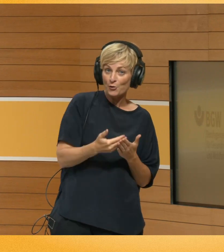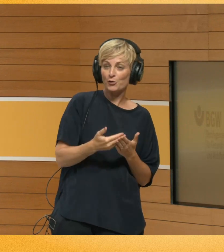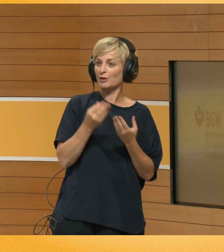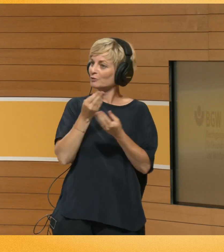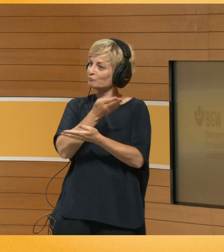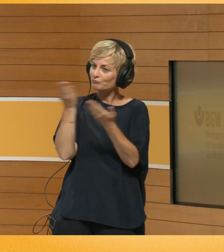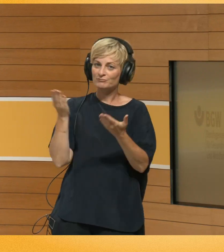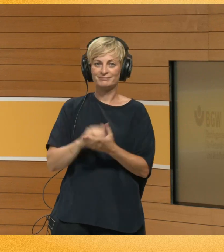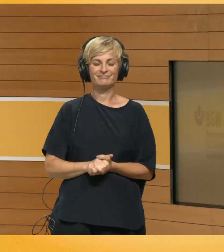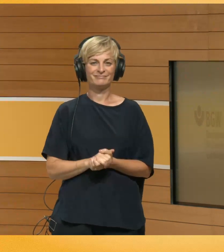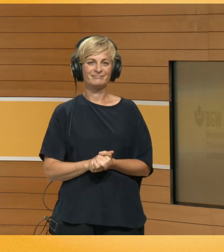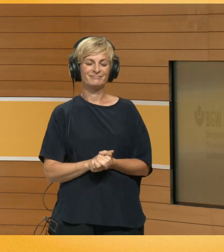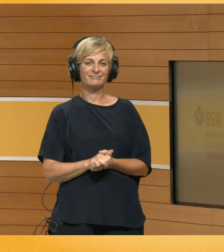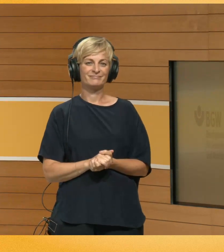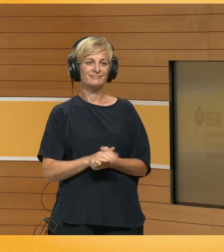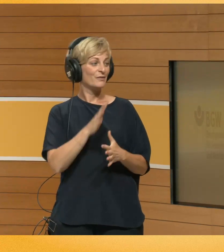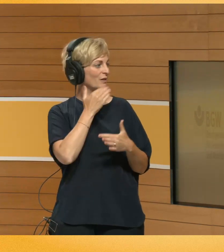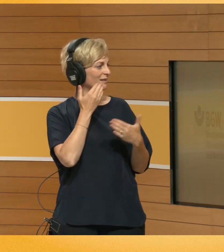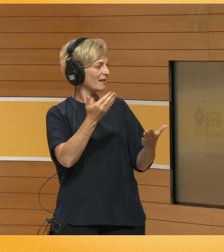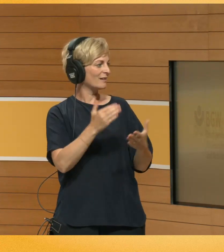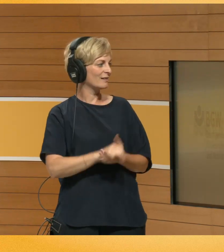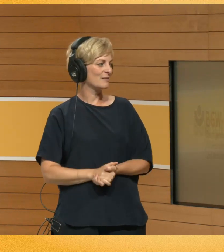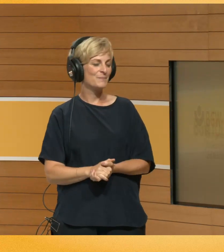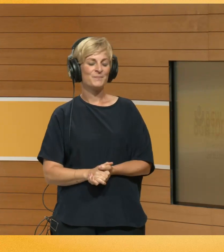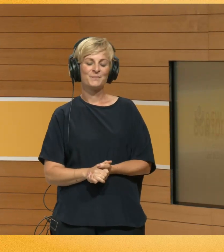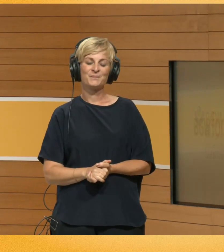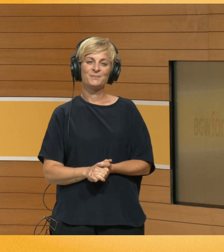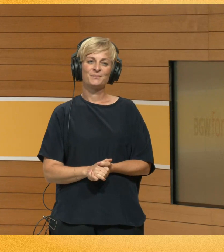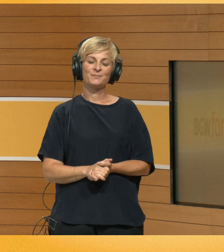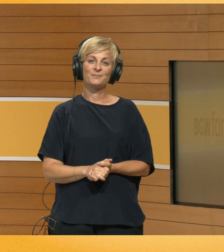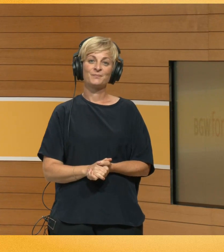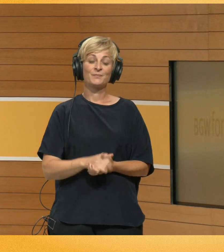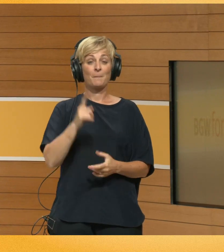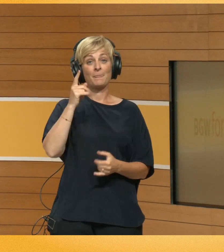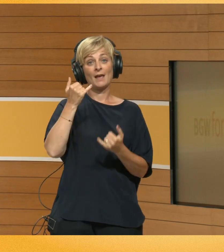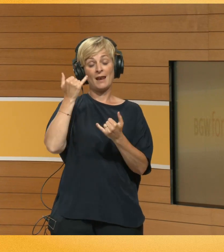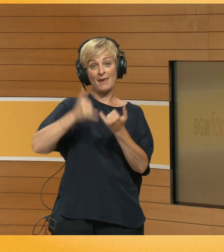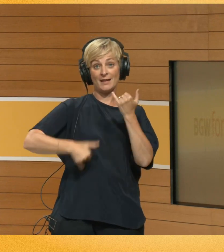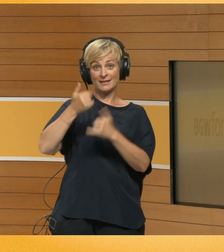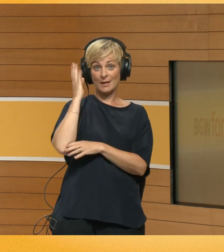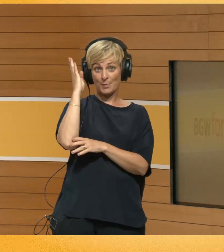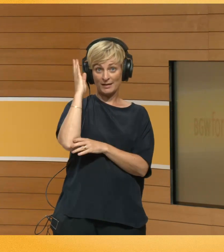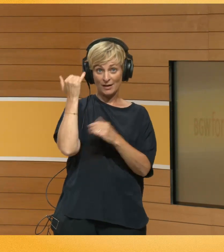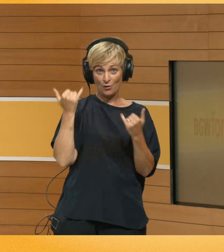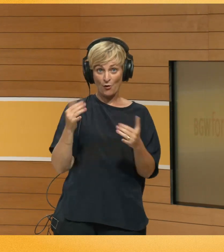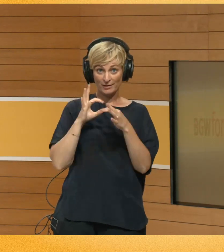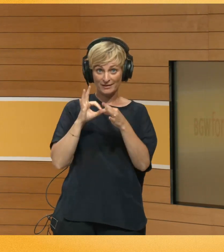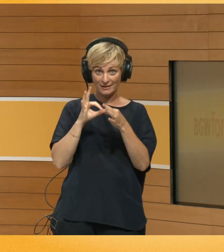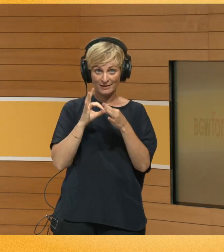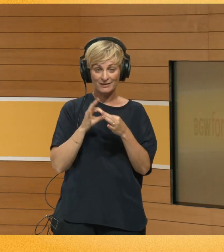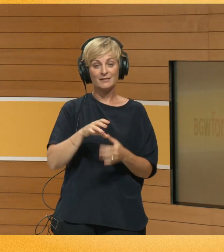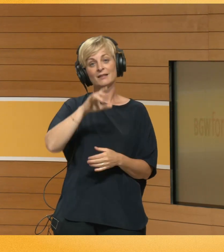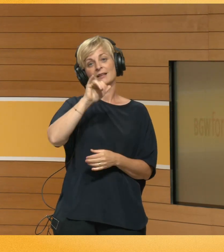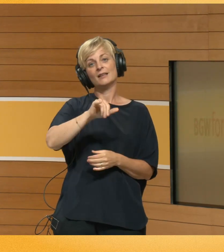much. Okay, then we're going to move on, have our last contribution for the day, and I want to welcome Yvonne Straub. Thank you so much for being